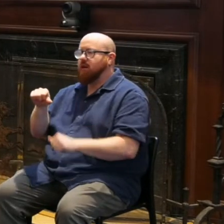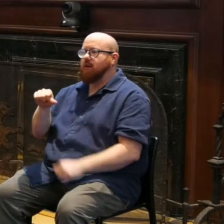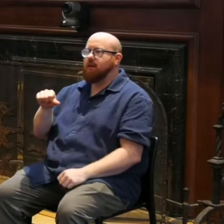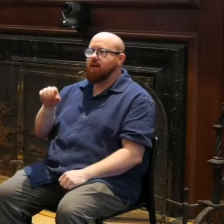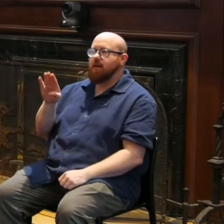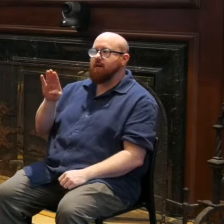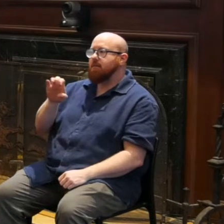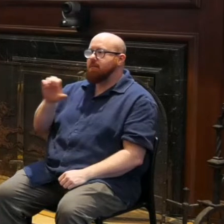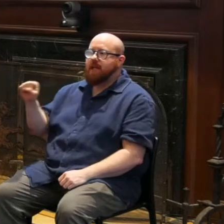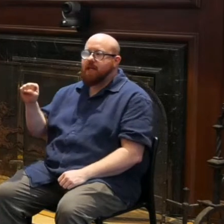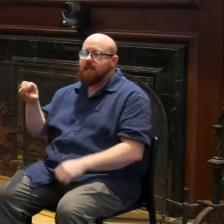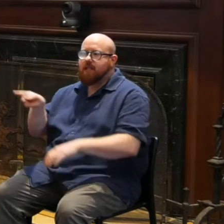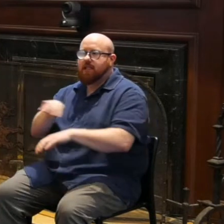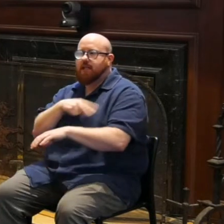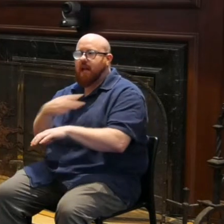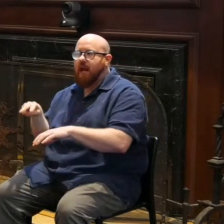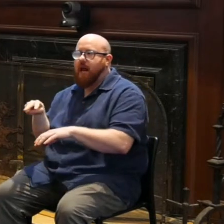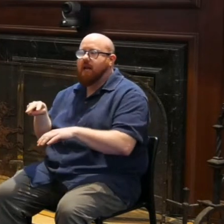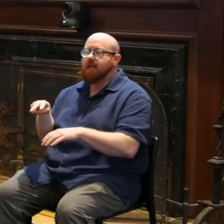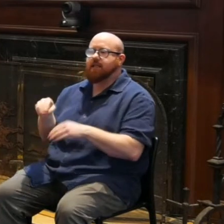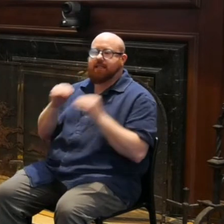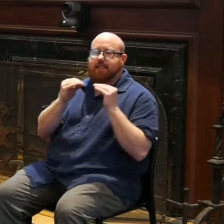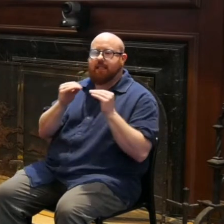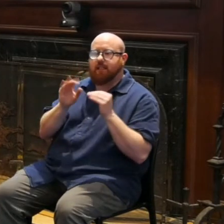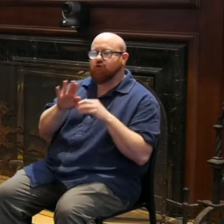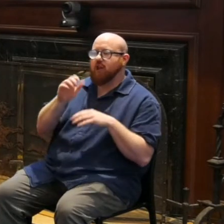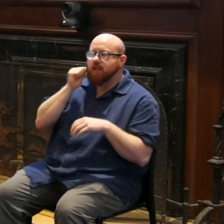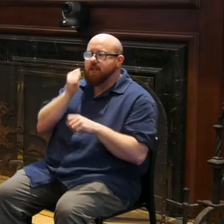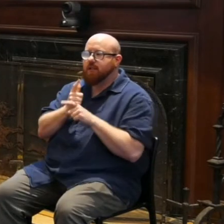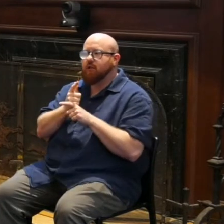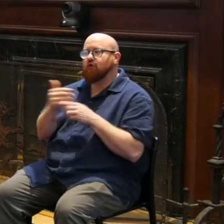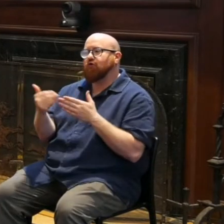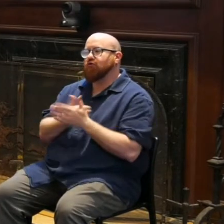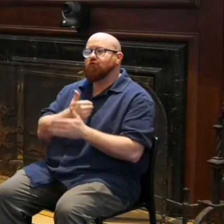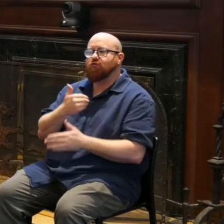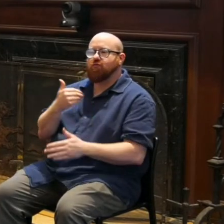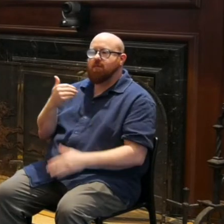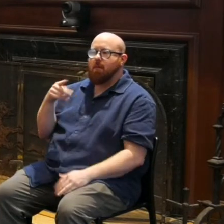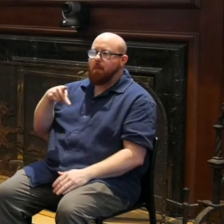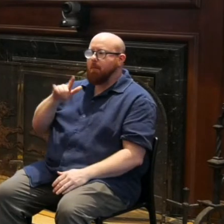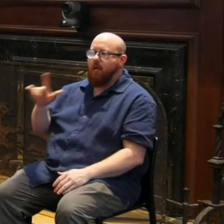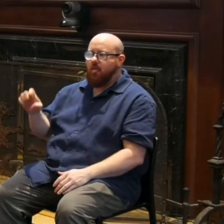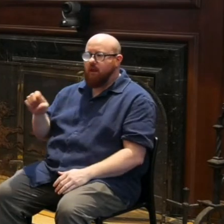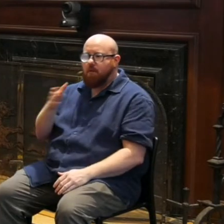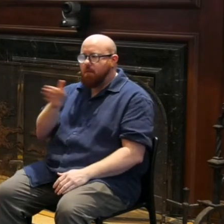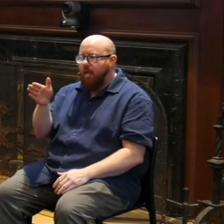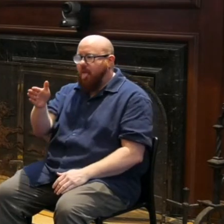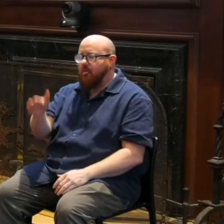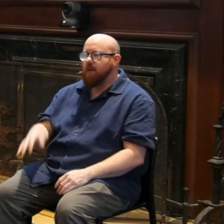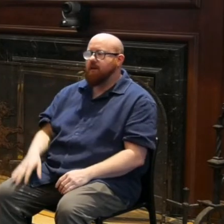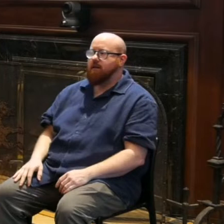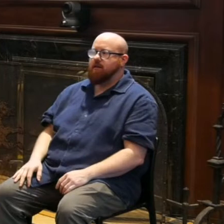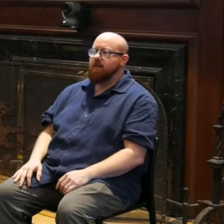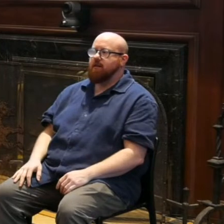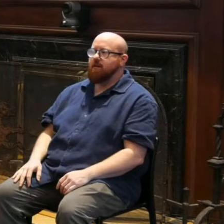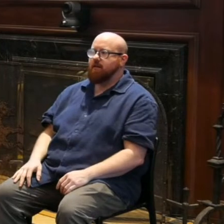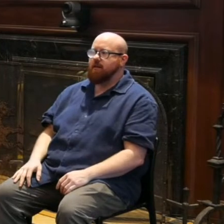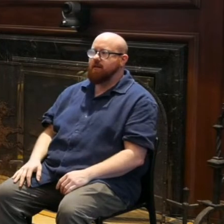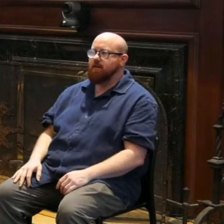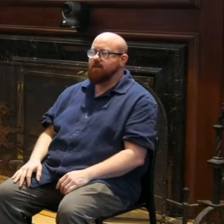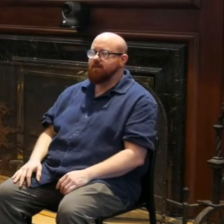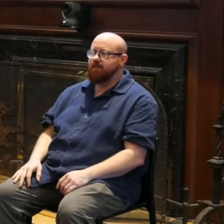their sisters the day's new pollen path, might not the chattering birds debate what obscure purposes prompt our own quaint